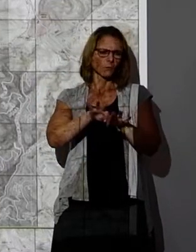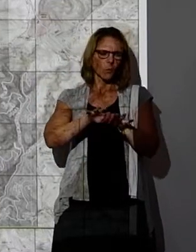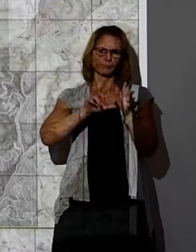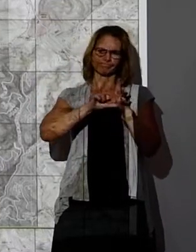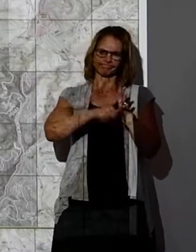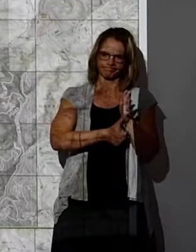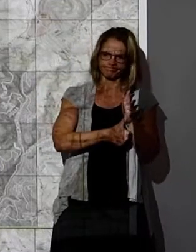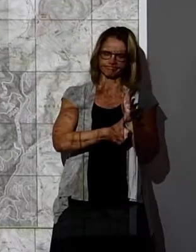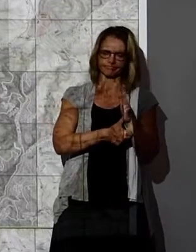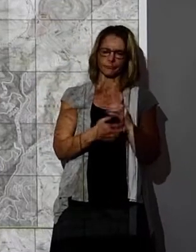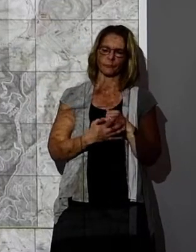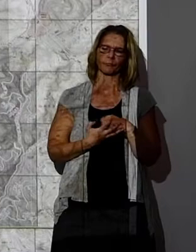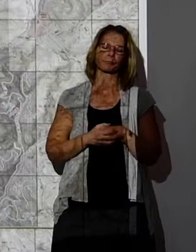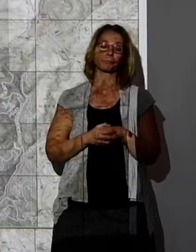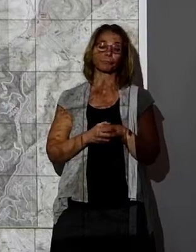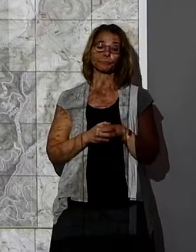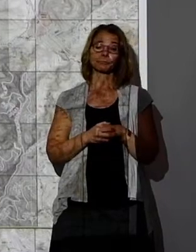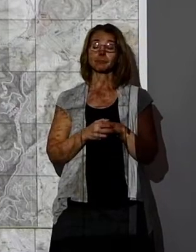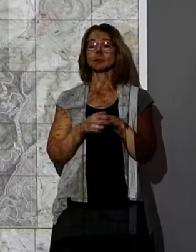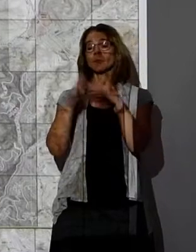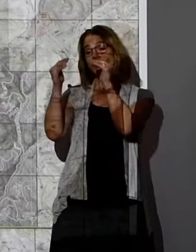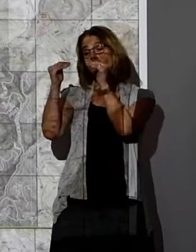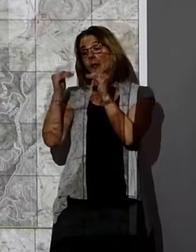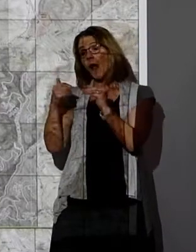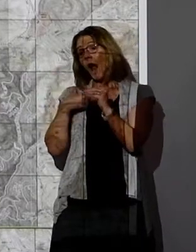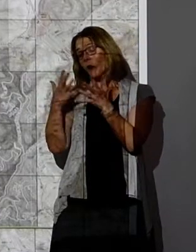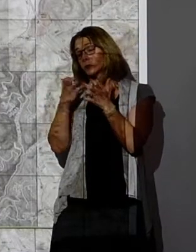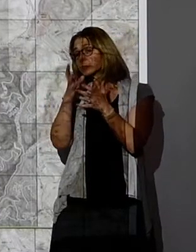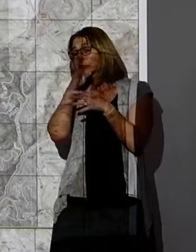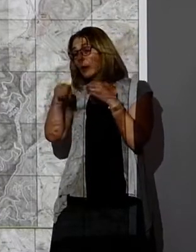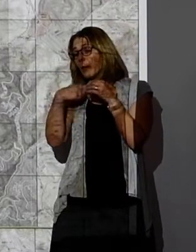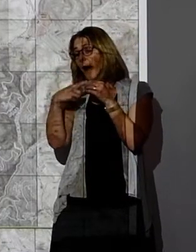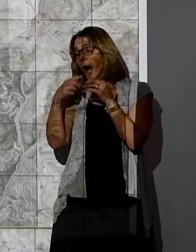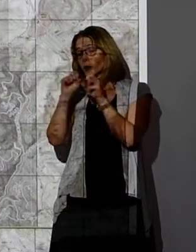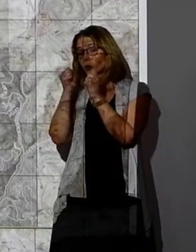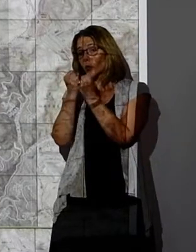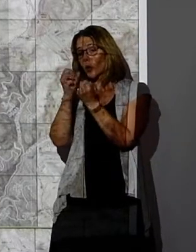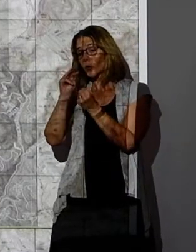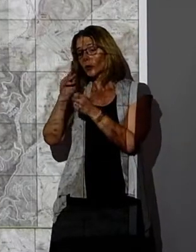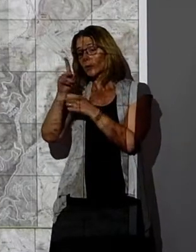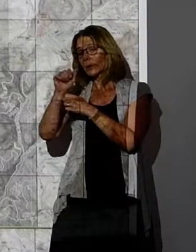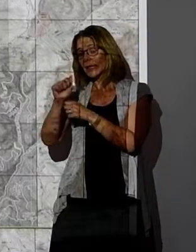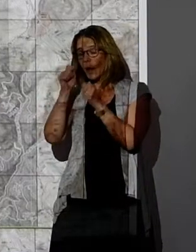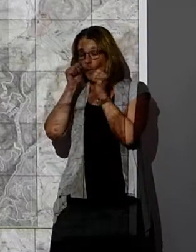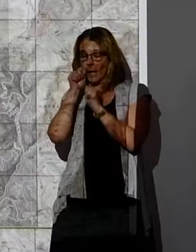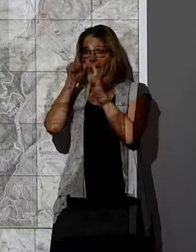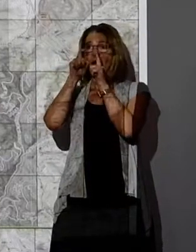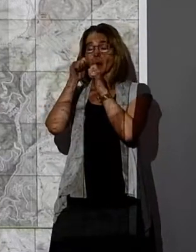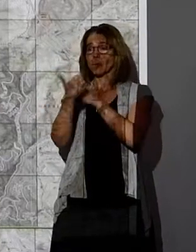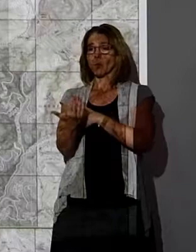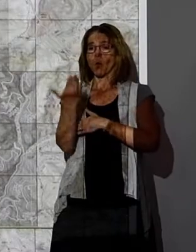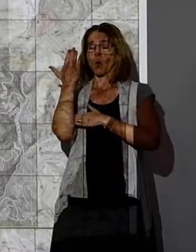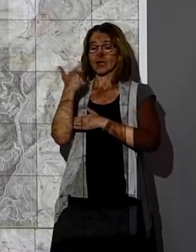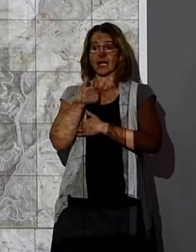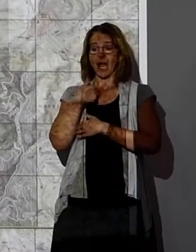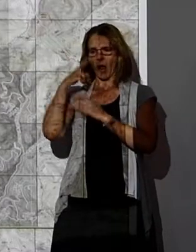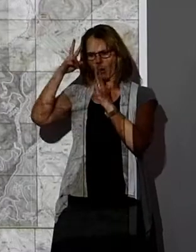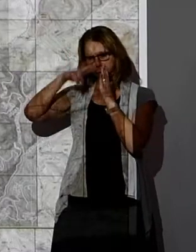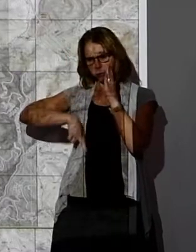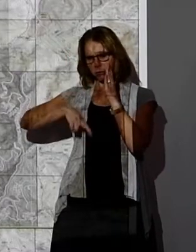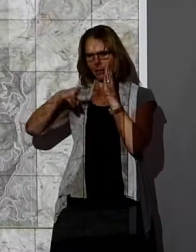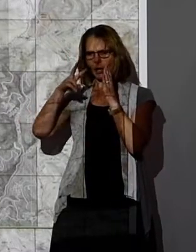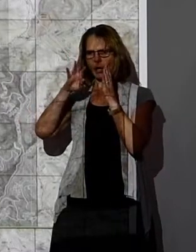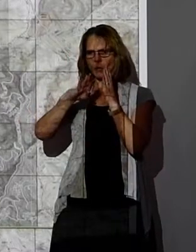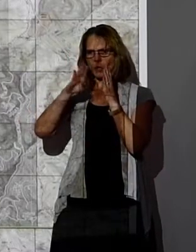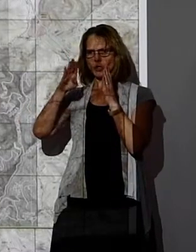Switching gears right now really quick, I'll talk about social media and information. I wake up this morning and I'm reading that Bridger Bowl had burned down, and I